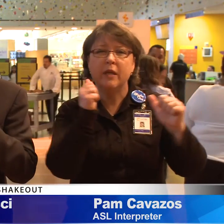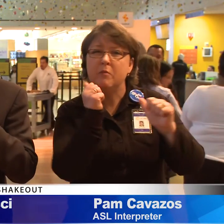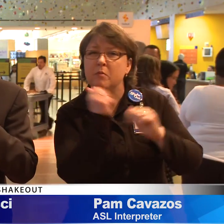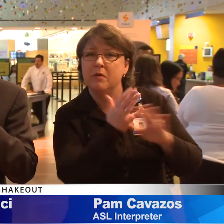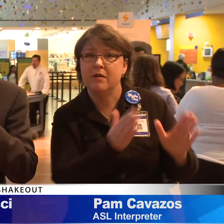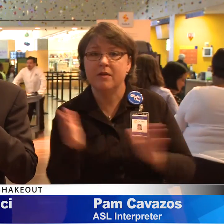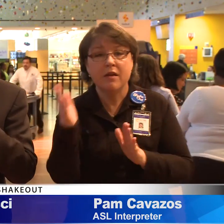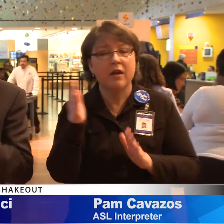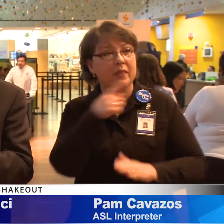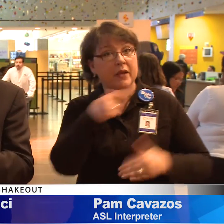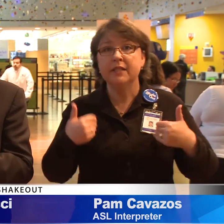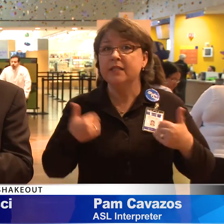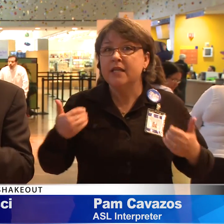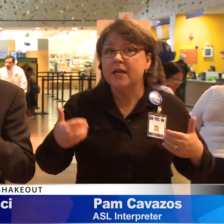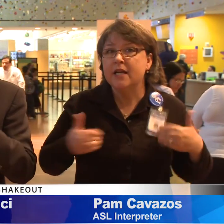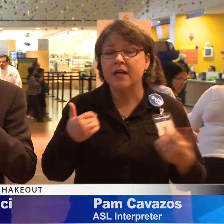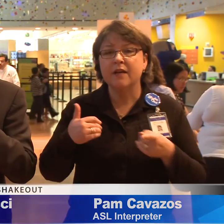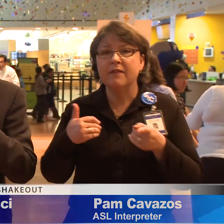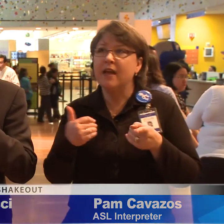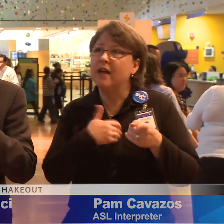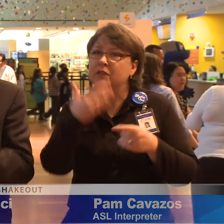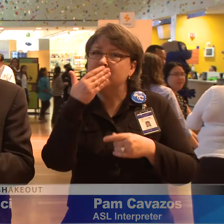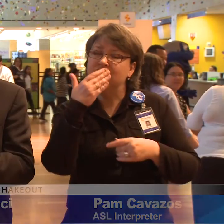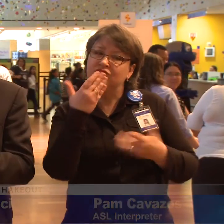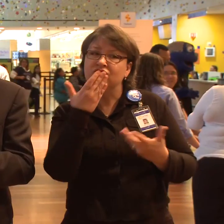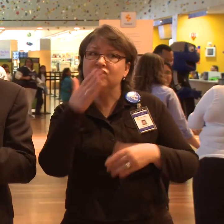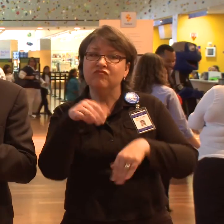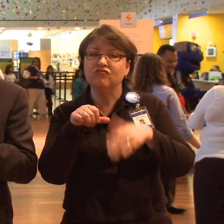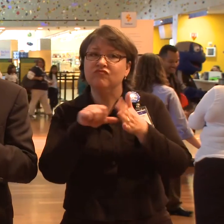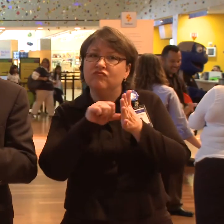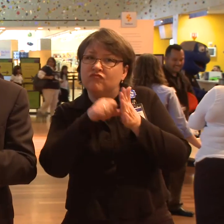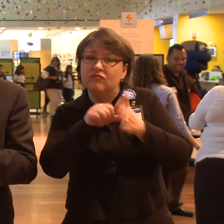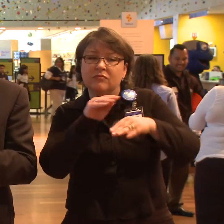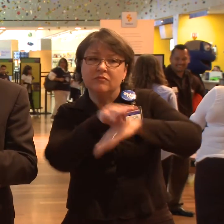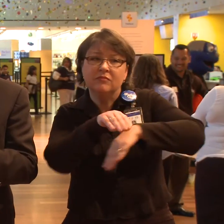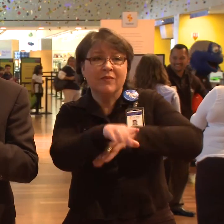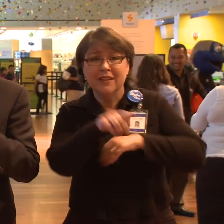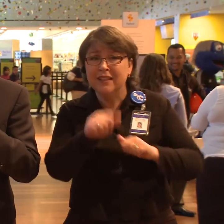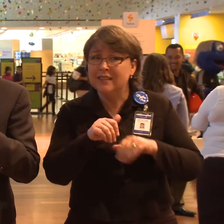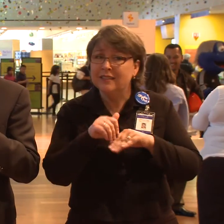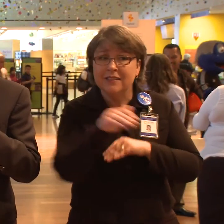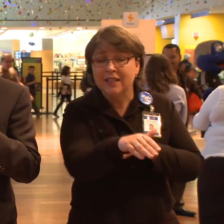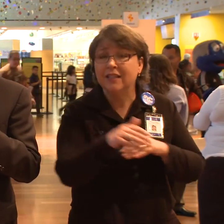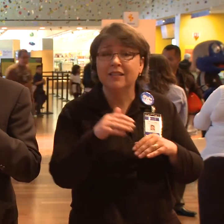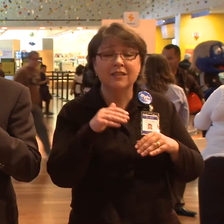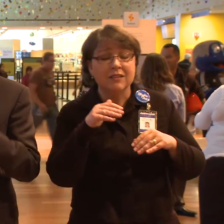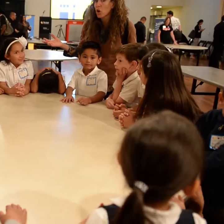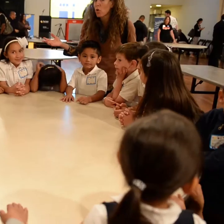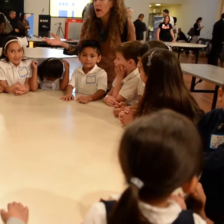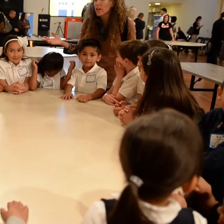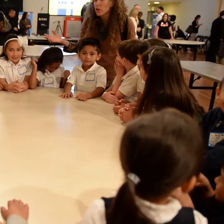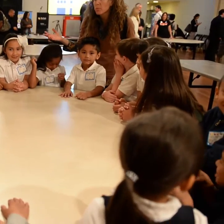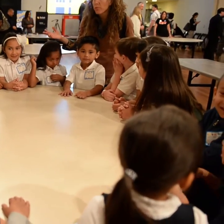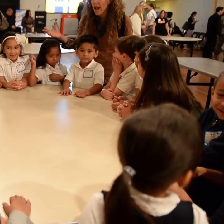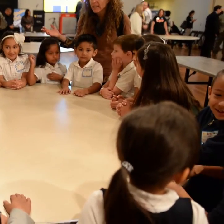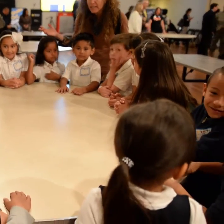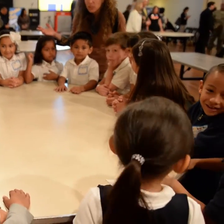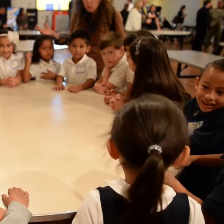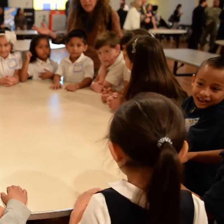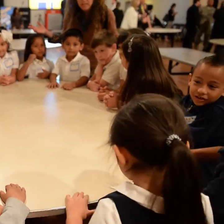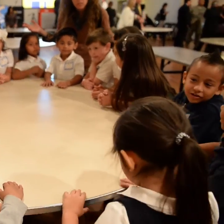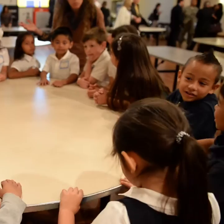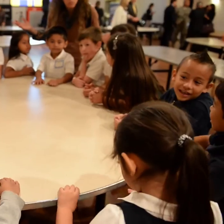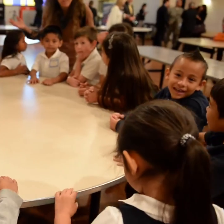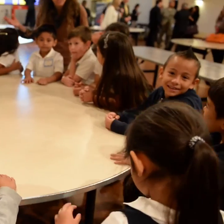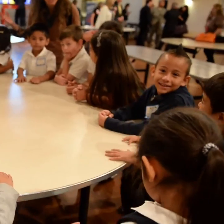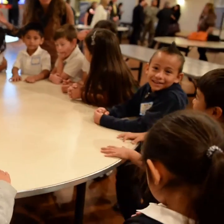impressionable. You can send the message. You can reinforce it multiple times with them, and they then think through that, and they take it home and